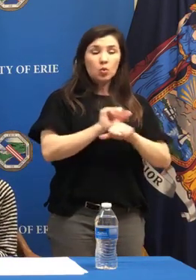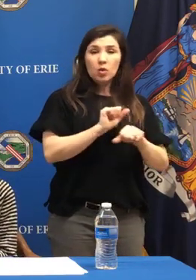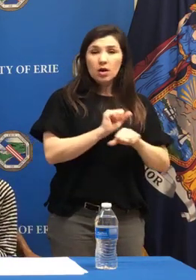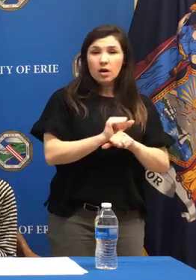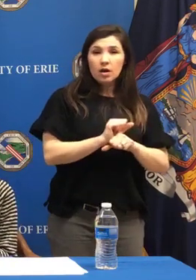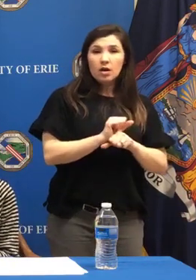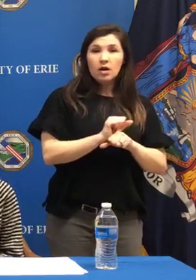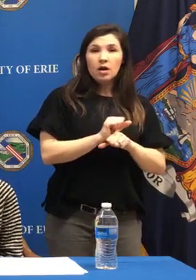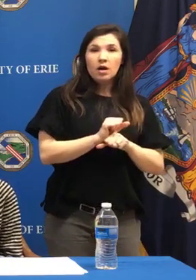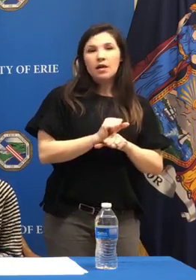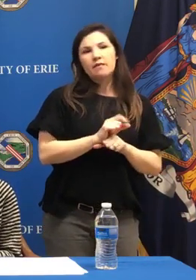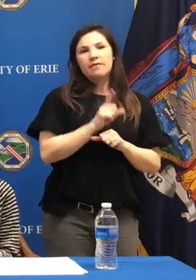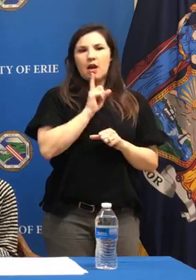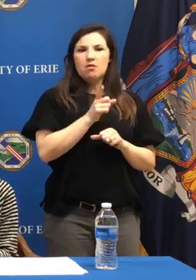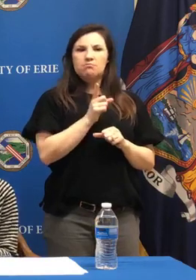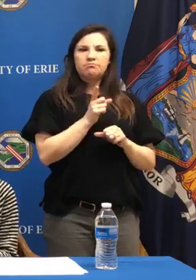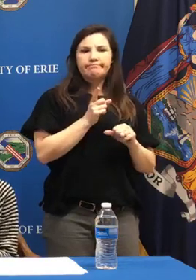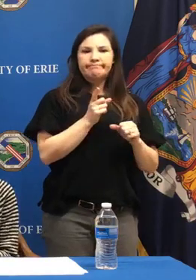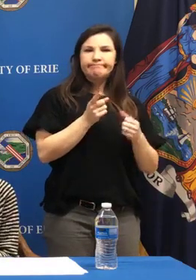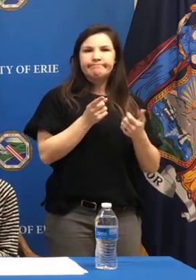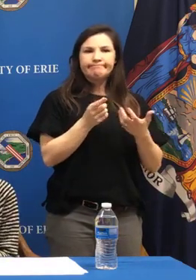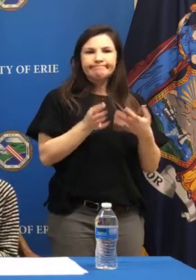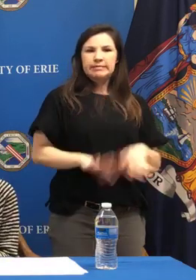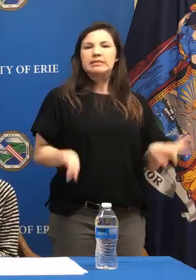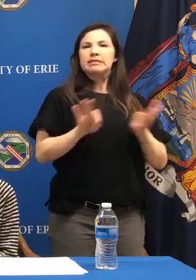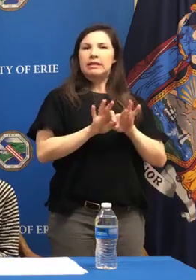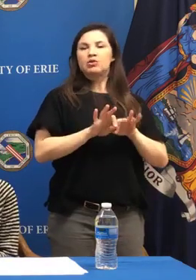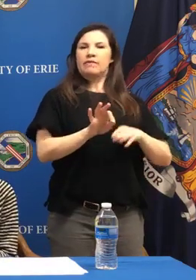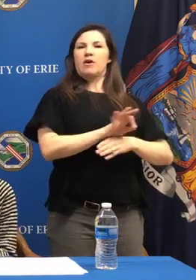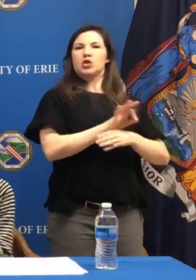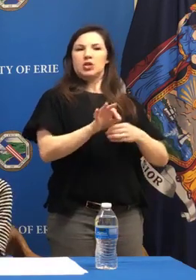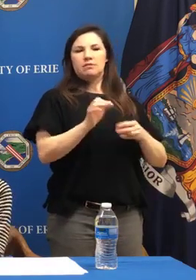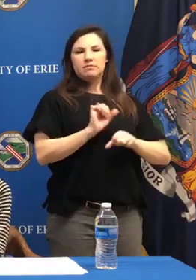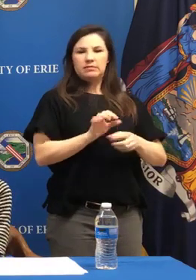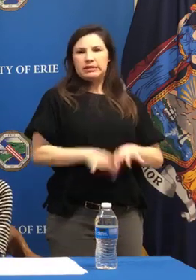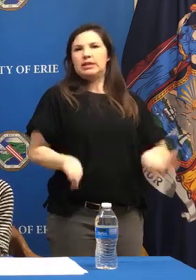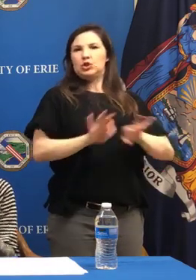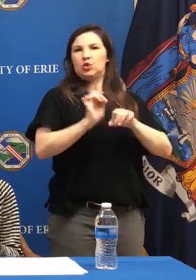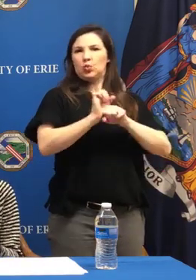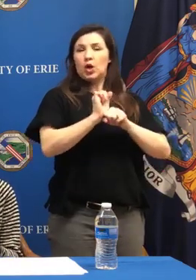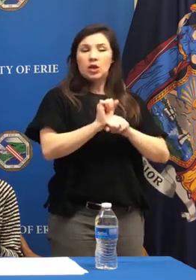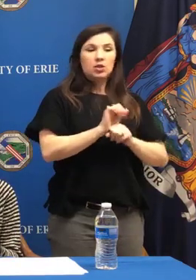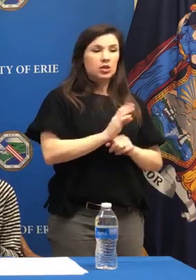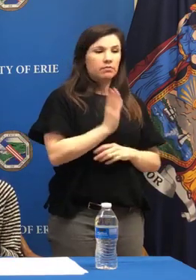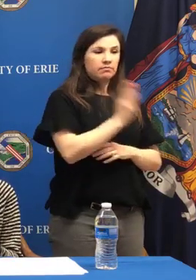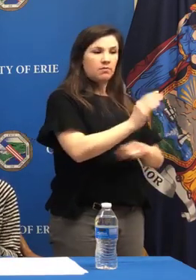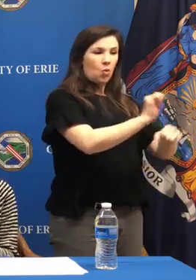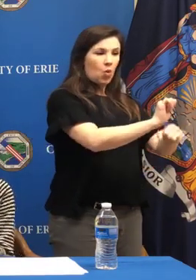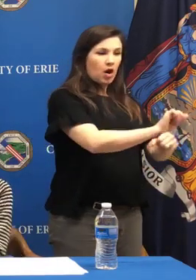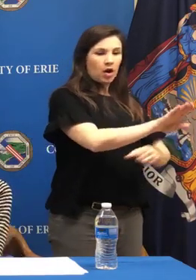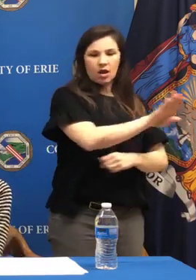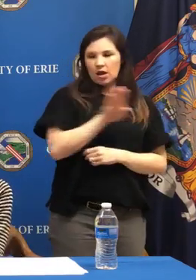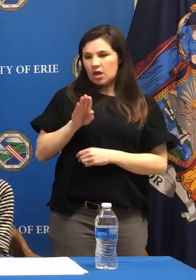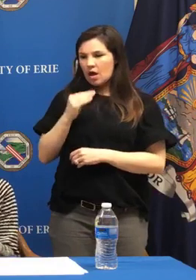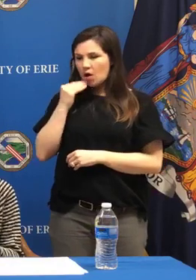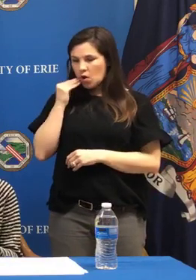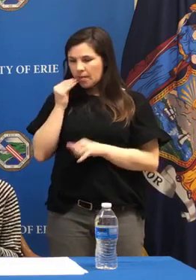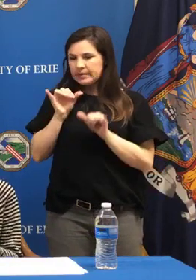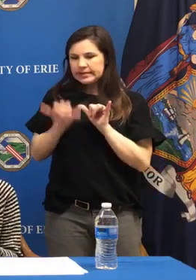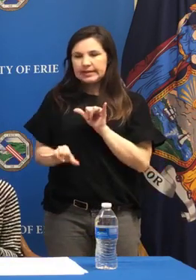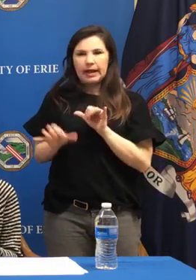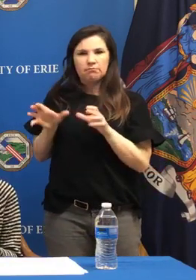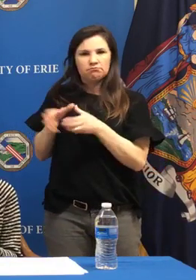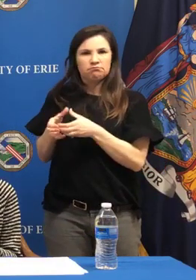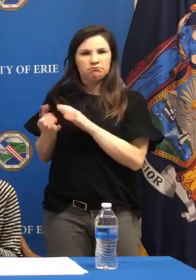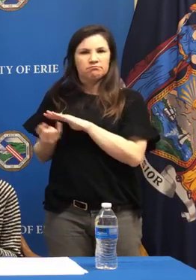they're considered working in an essential function, they should just go to work and go home and stay quarantined. Go to work and go and